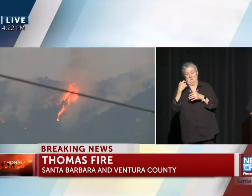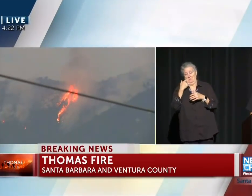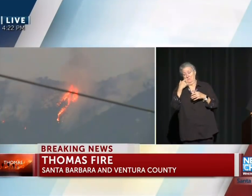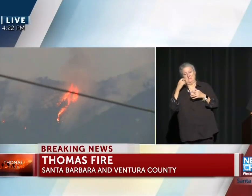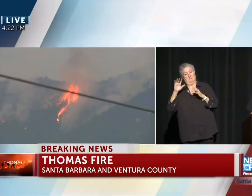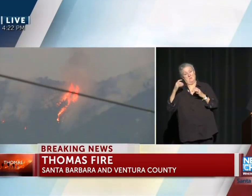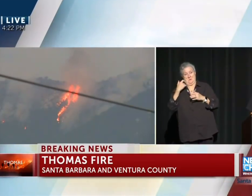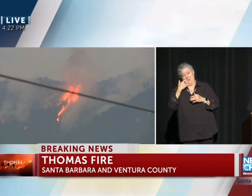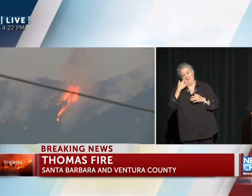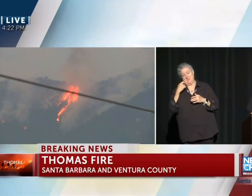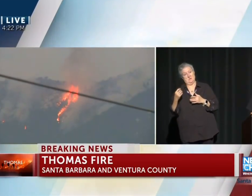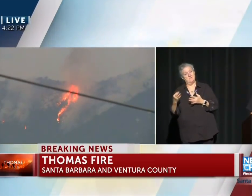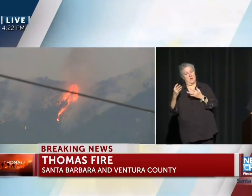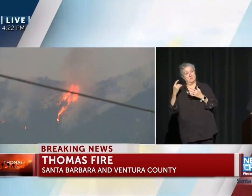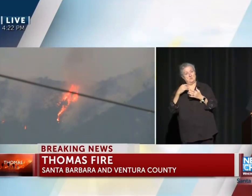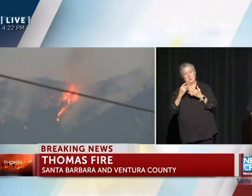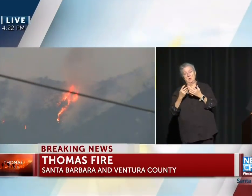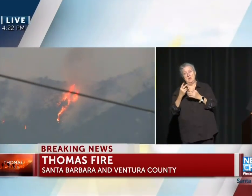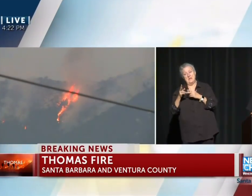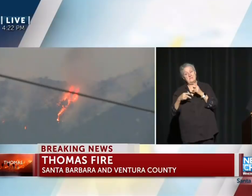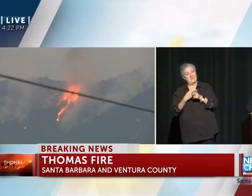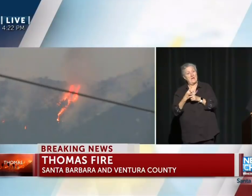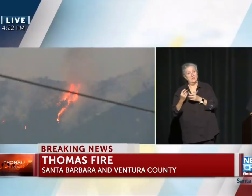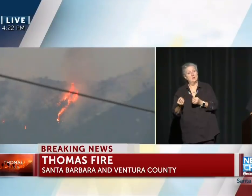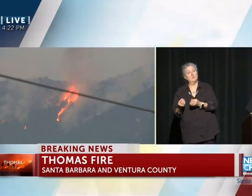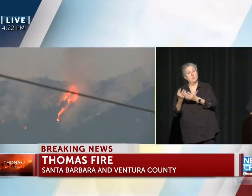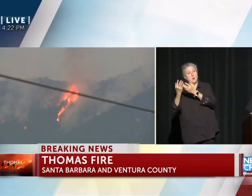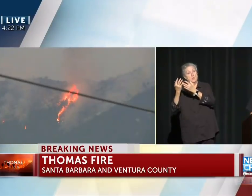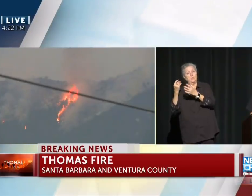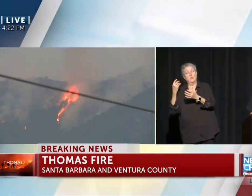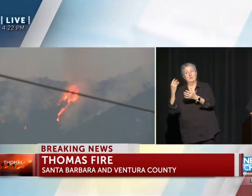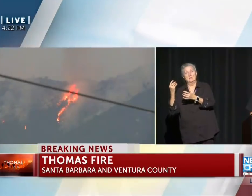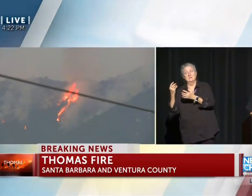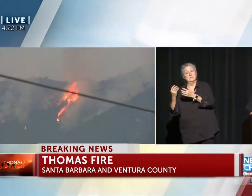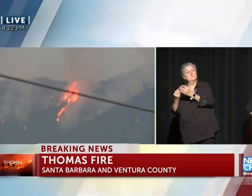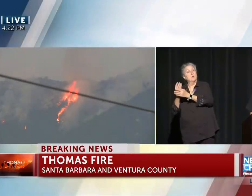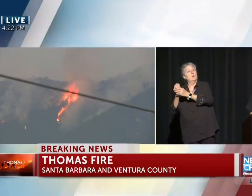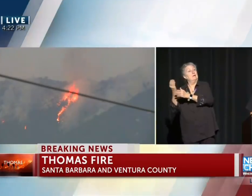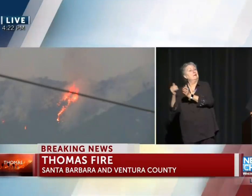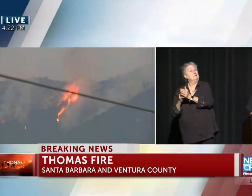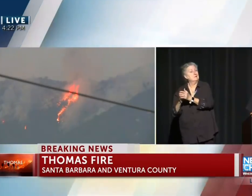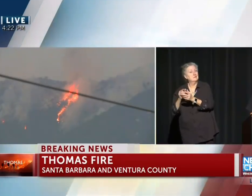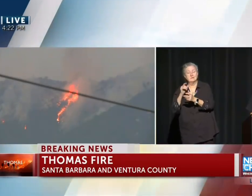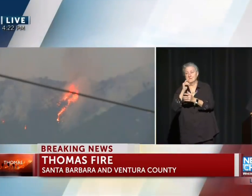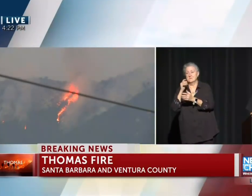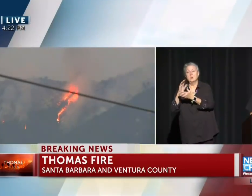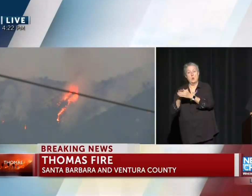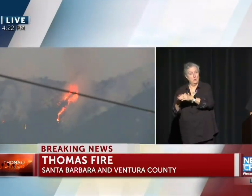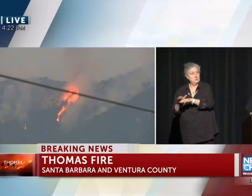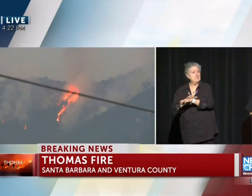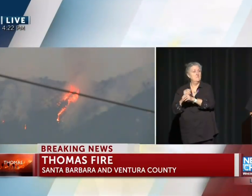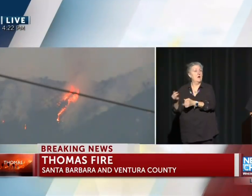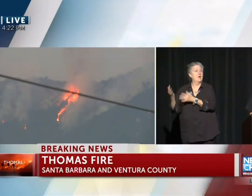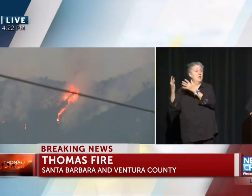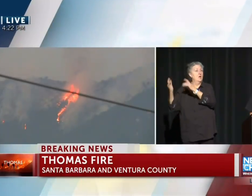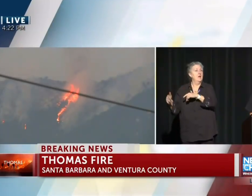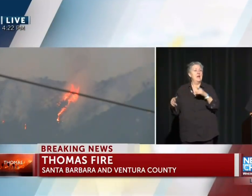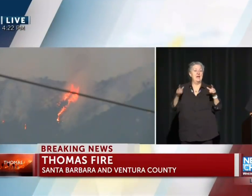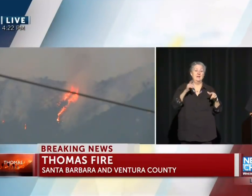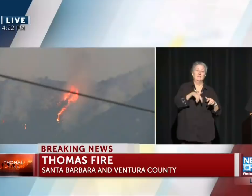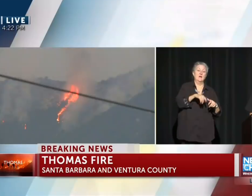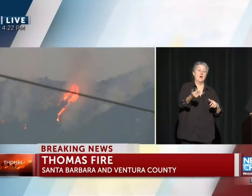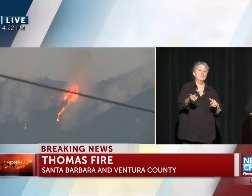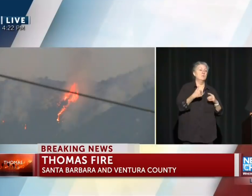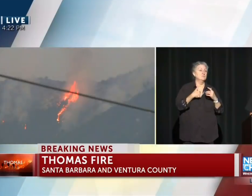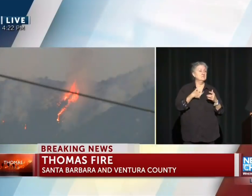so we don't have the type of vegetation that we've seen it burn through that had no history, I think back to 1932. And so those